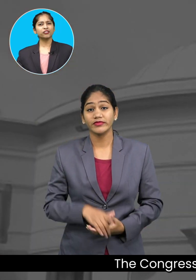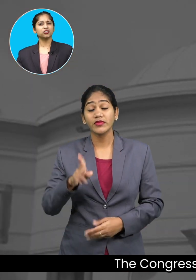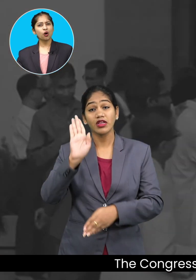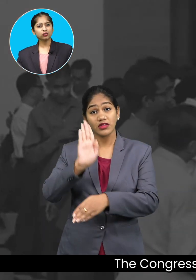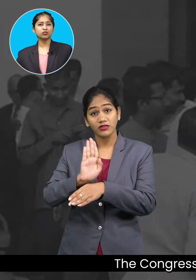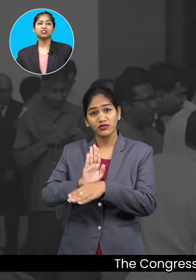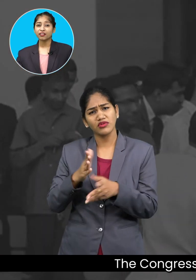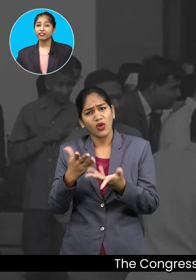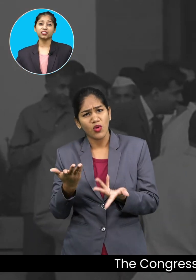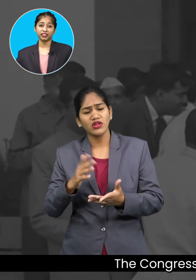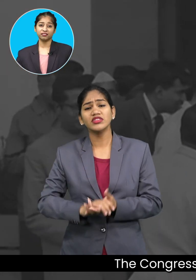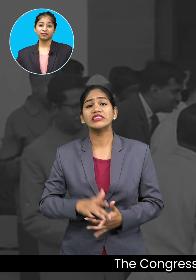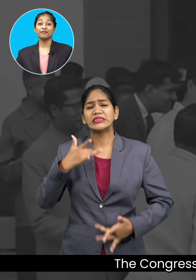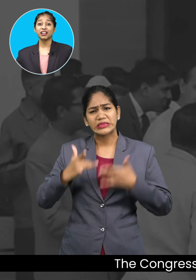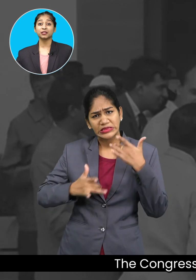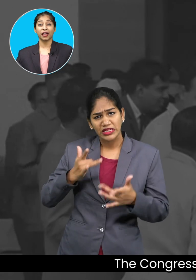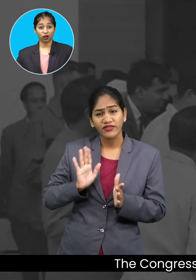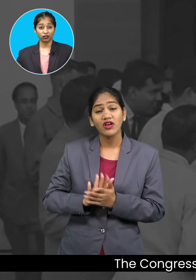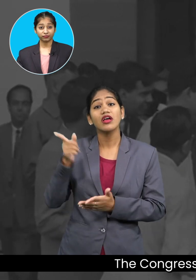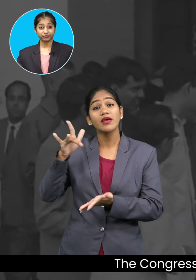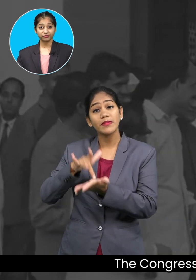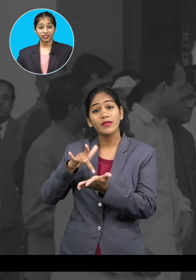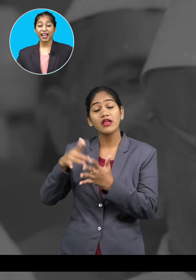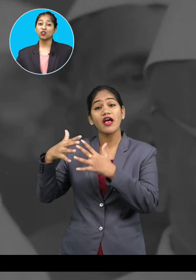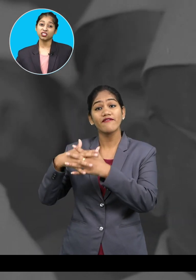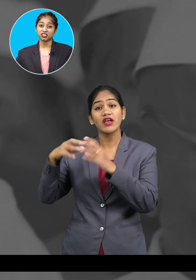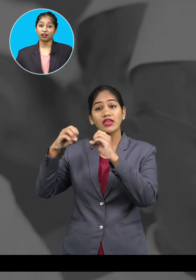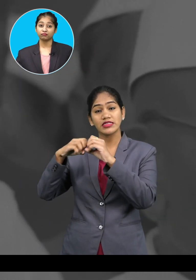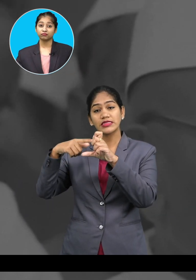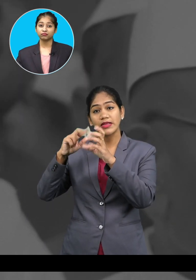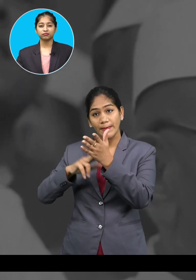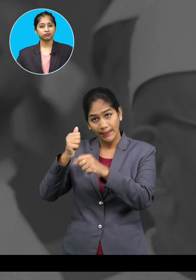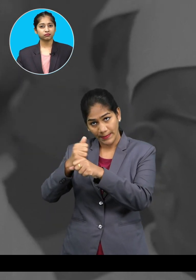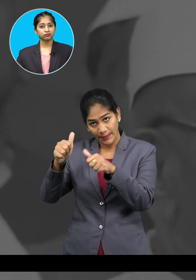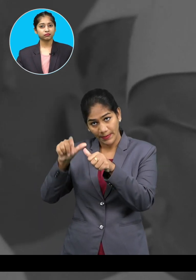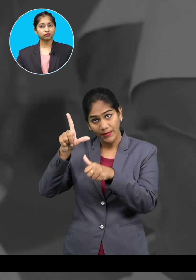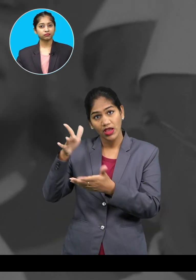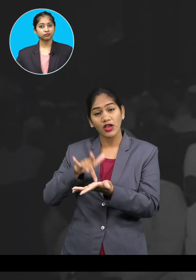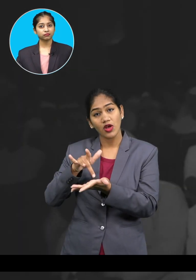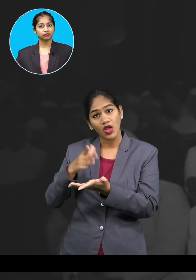The Congress also suffered in West Bengal and Odisha,